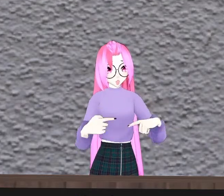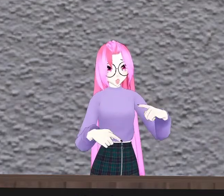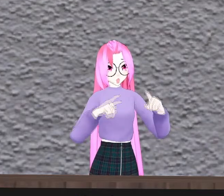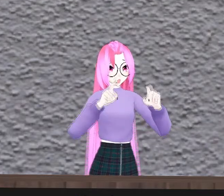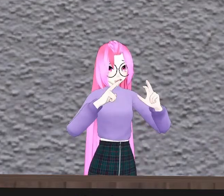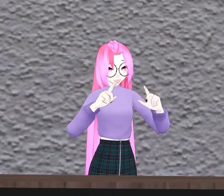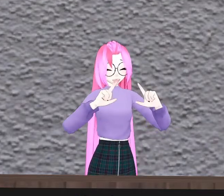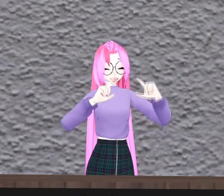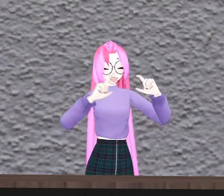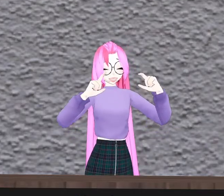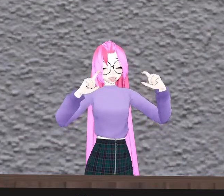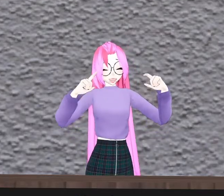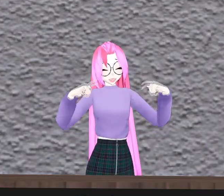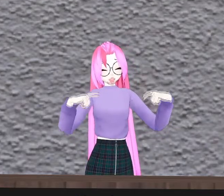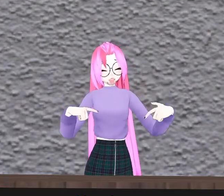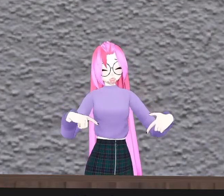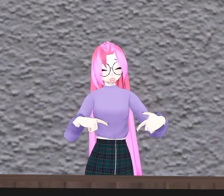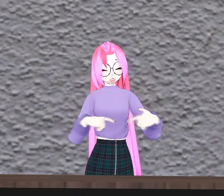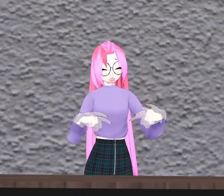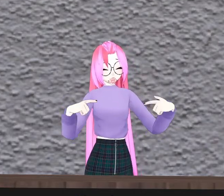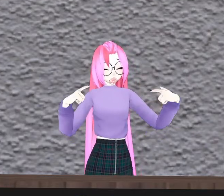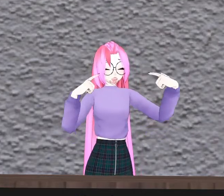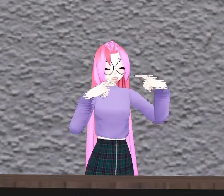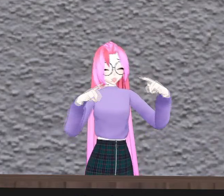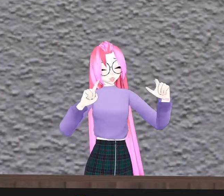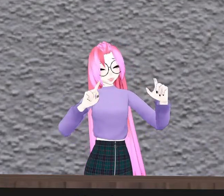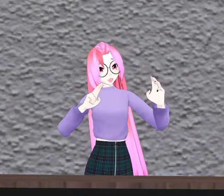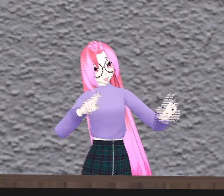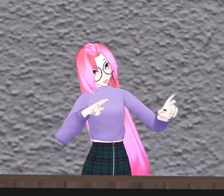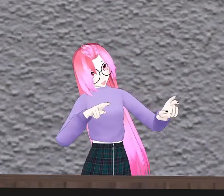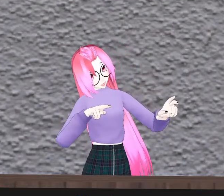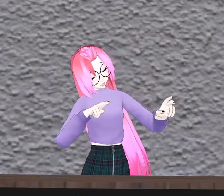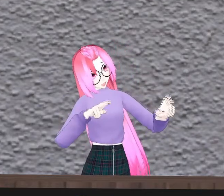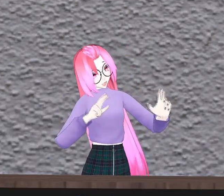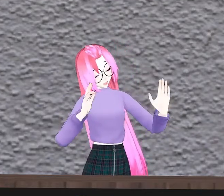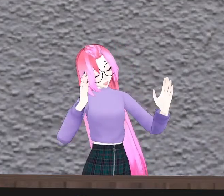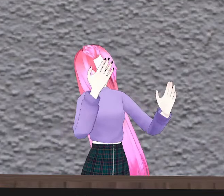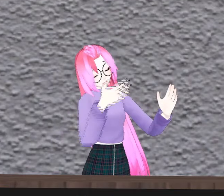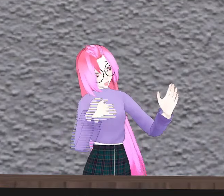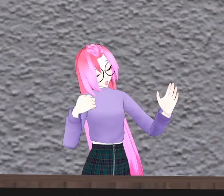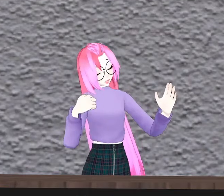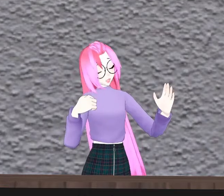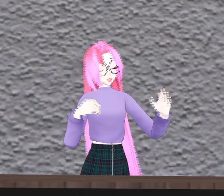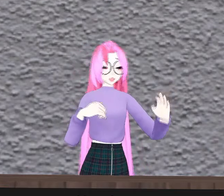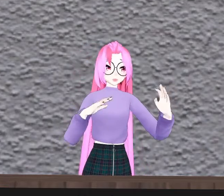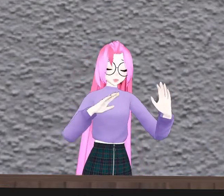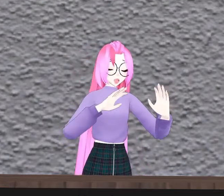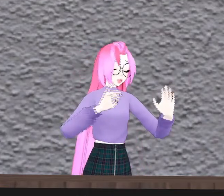here, just look in this kind of box area right here. You're just being able to take it all in.